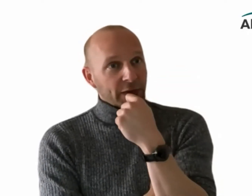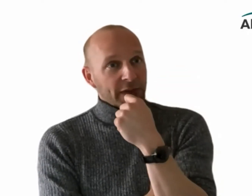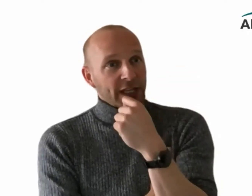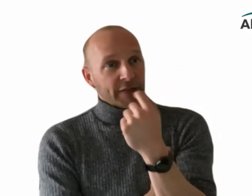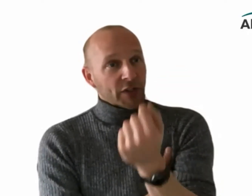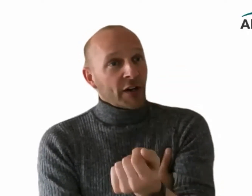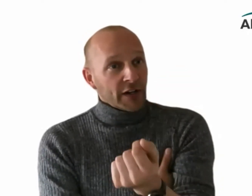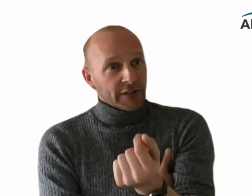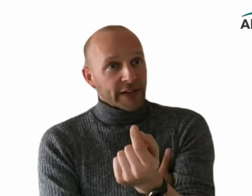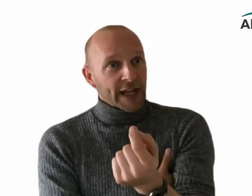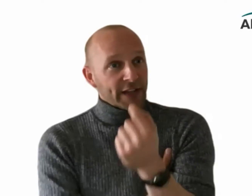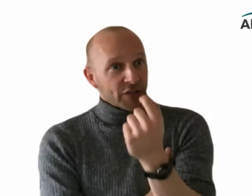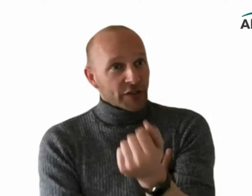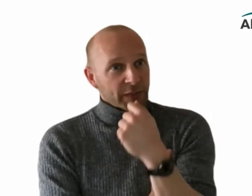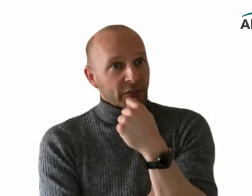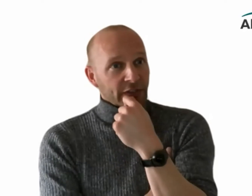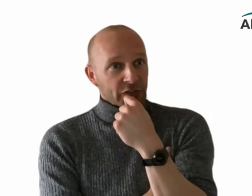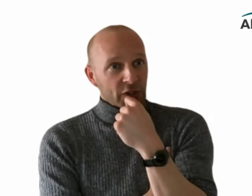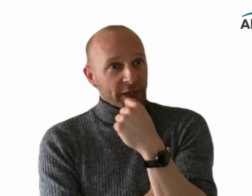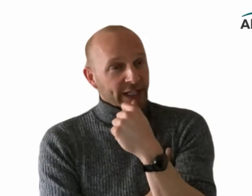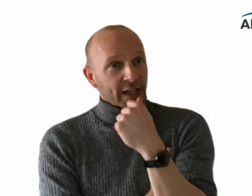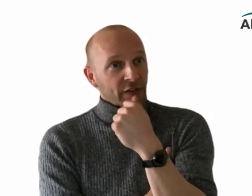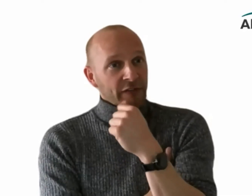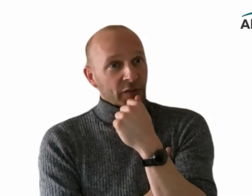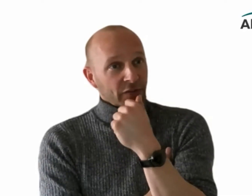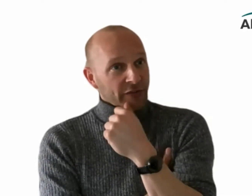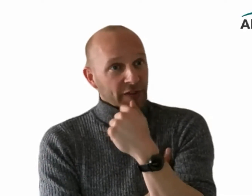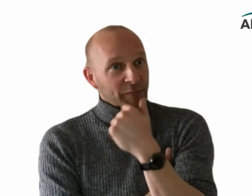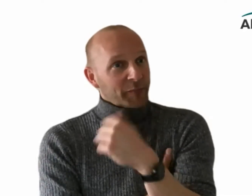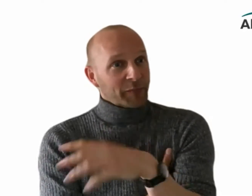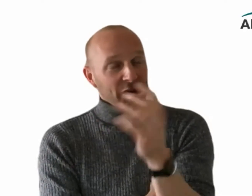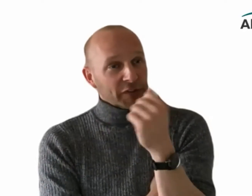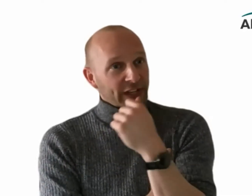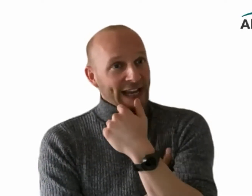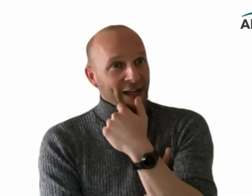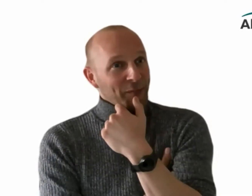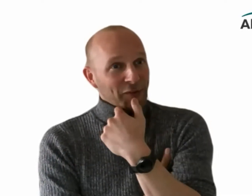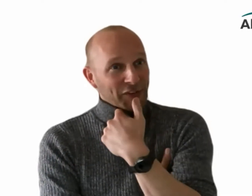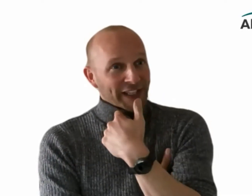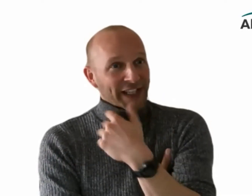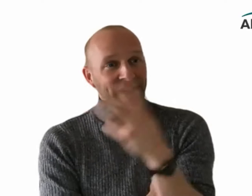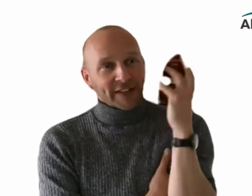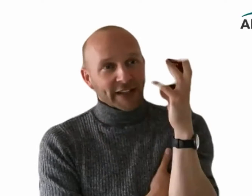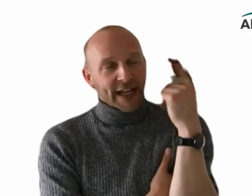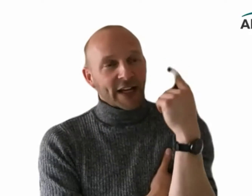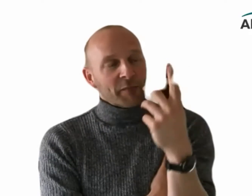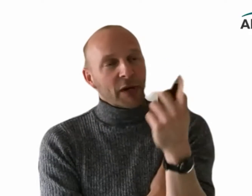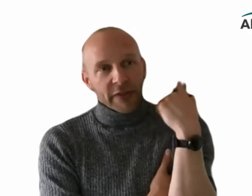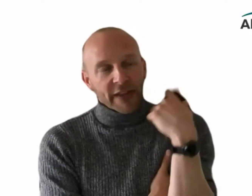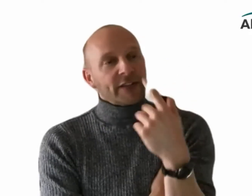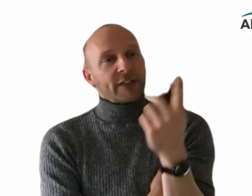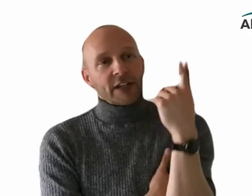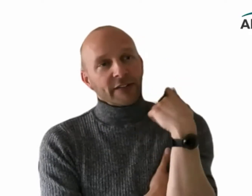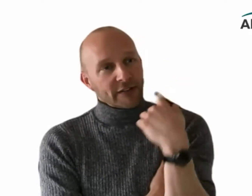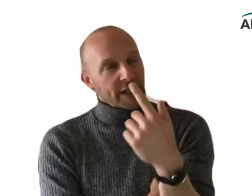about. You know, if you can't answer that, then you shouldn't be doing this job. They're going to get rid of you as soon as they hang up, sort of thing. And it's that. And the